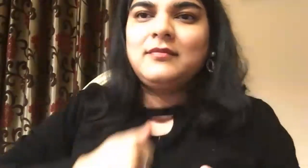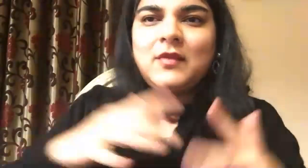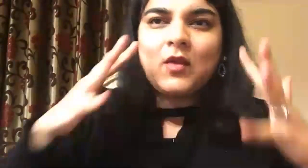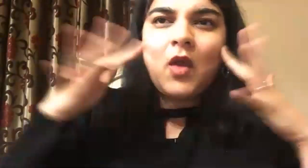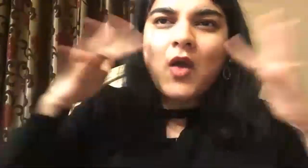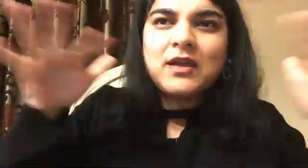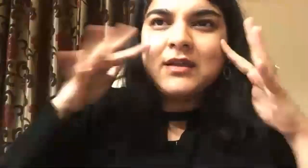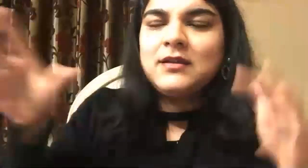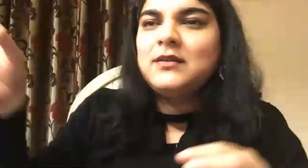Patrick, okay.